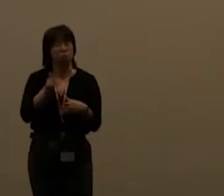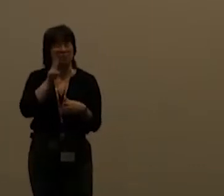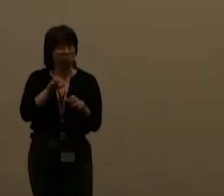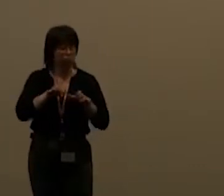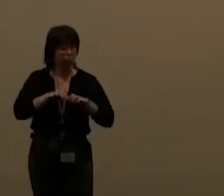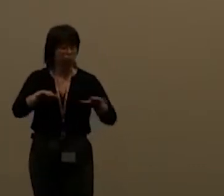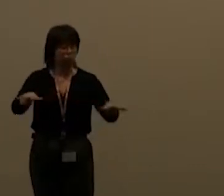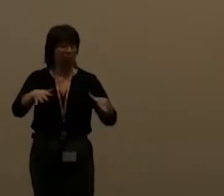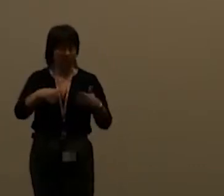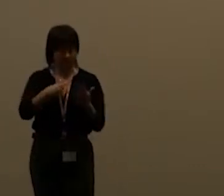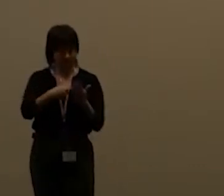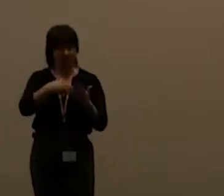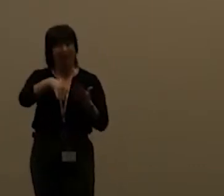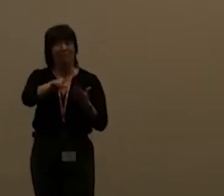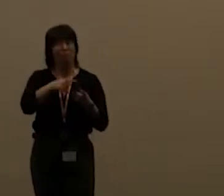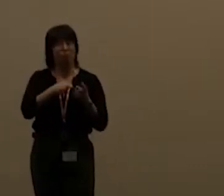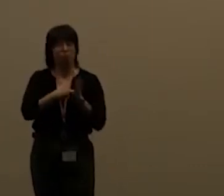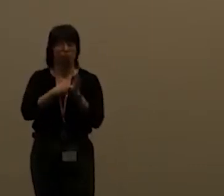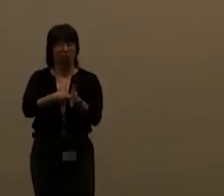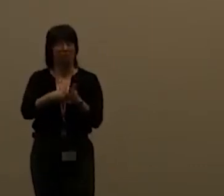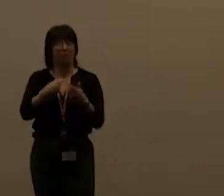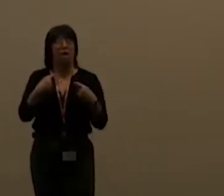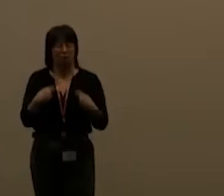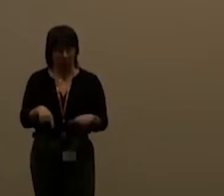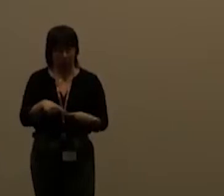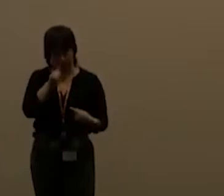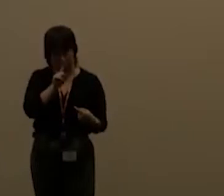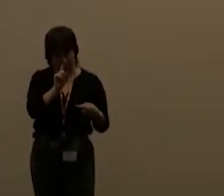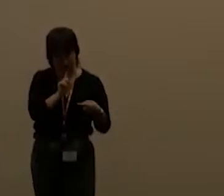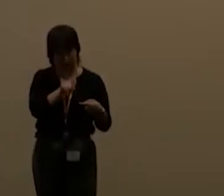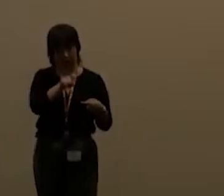org-wide. Here's our leave request template. It's enabled. So now I can click on that,